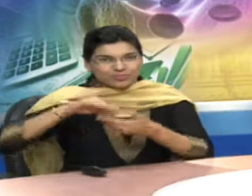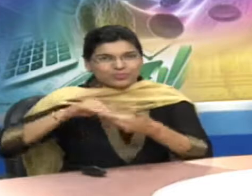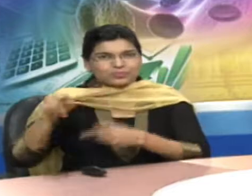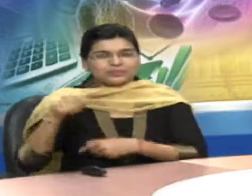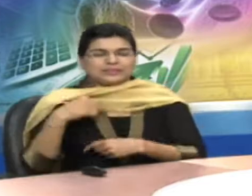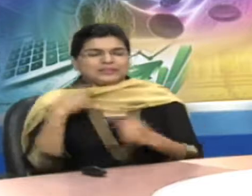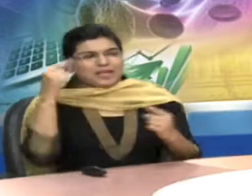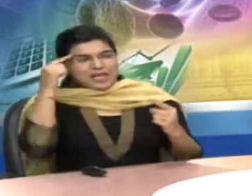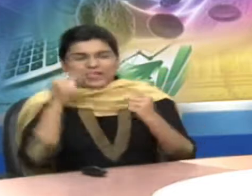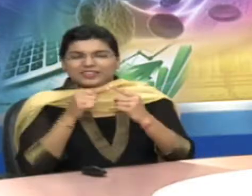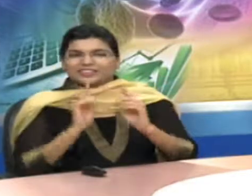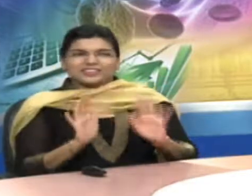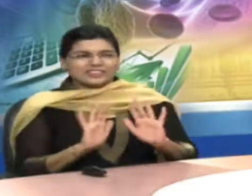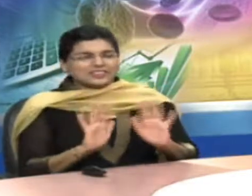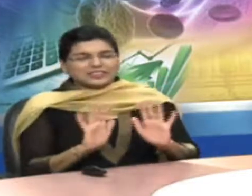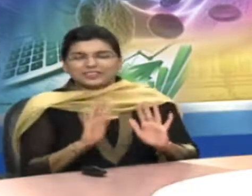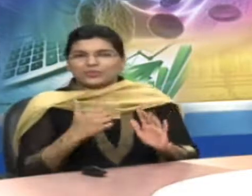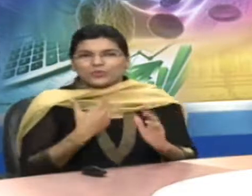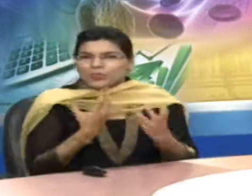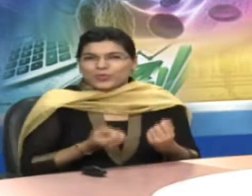So the old couple